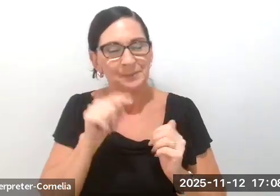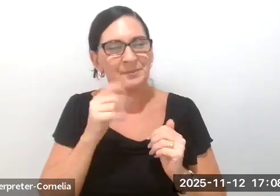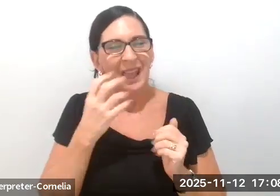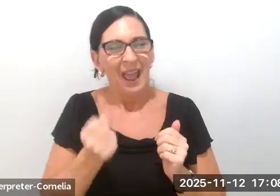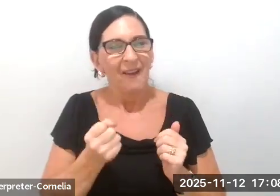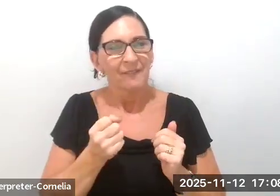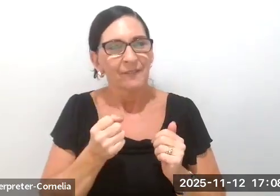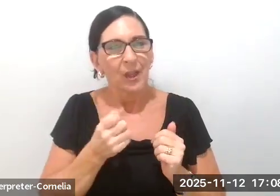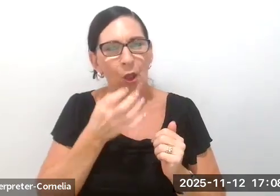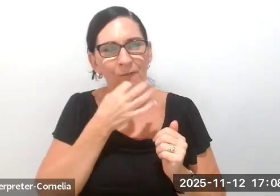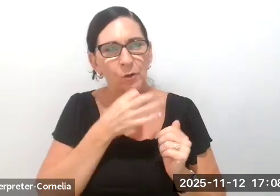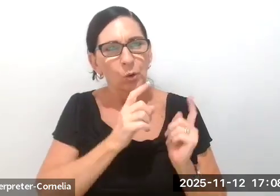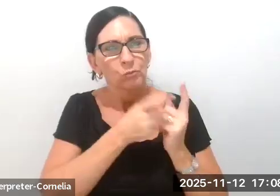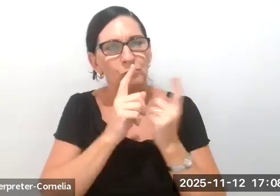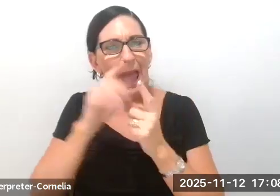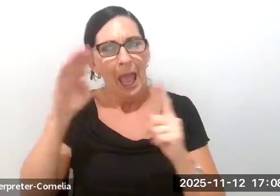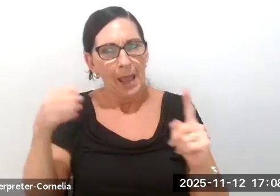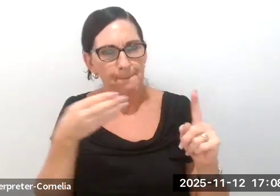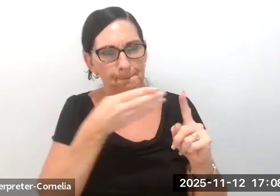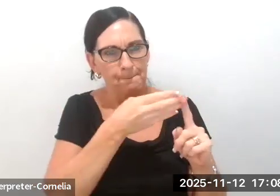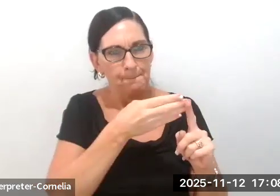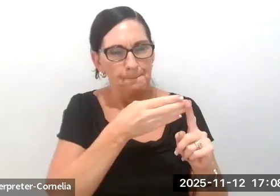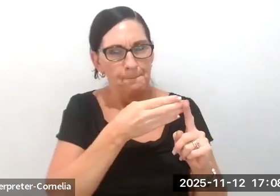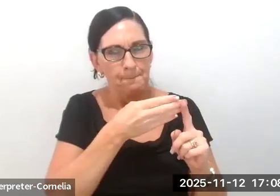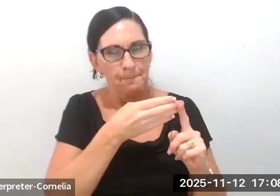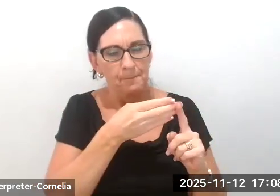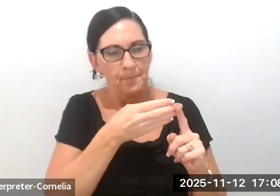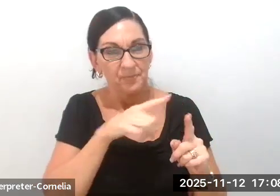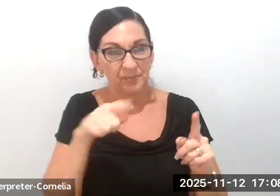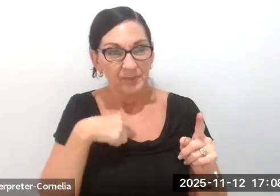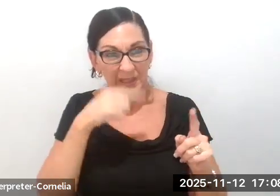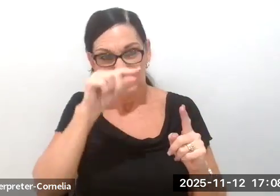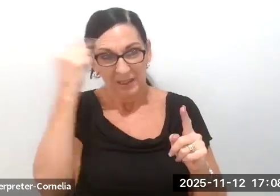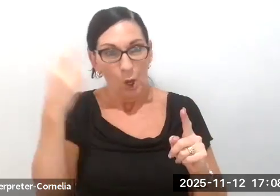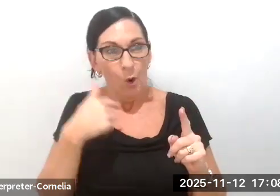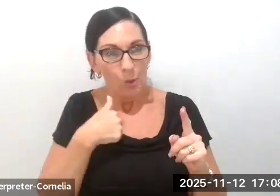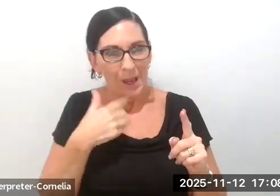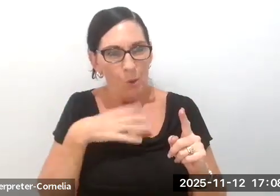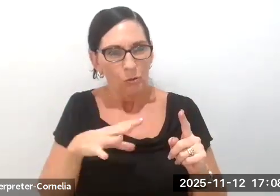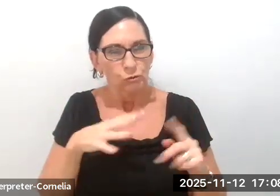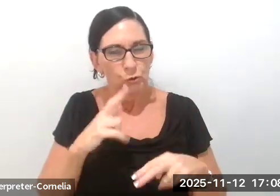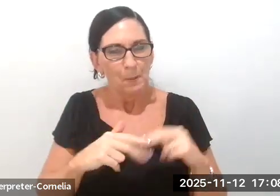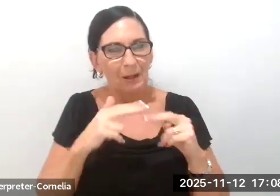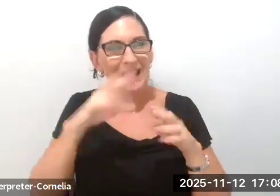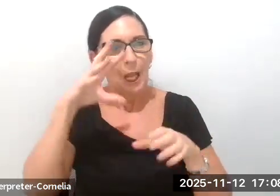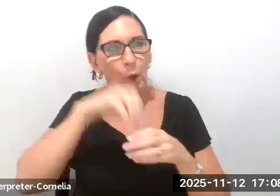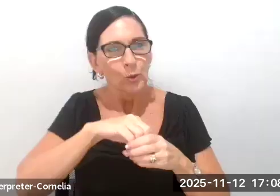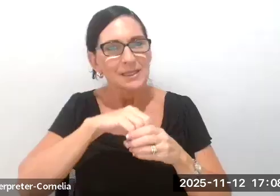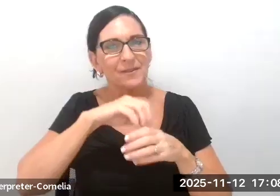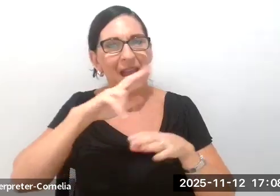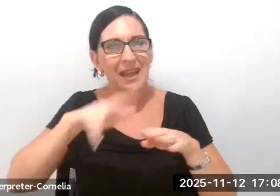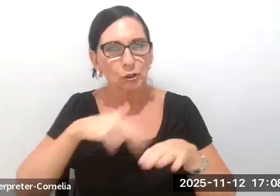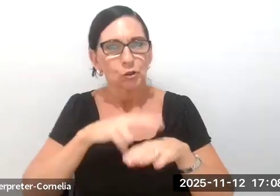of aims. We aim or we exist to build an inclusive national